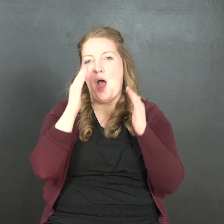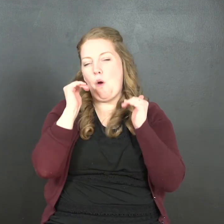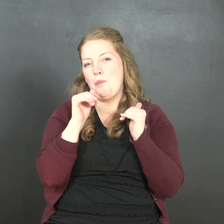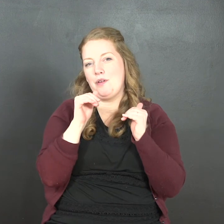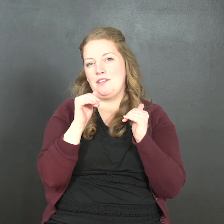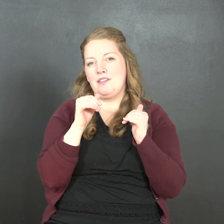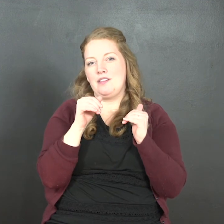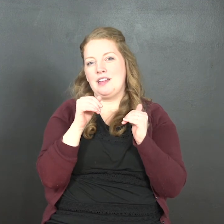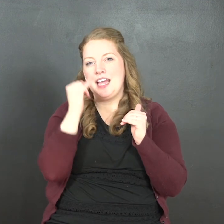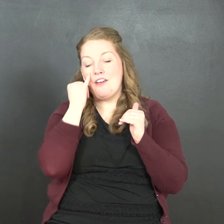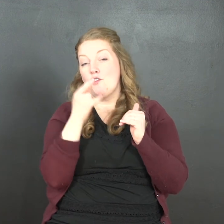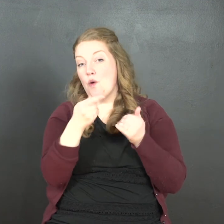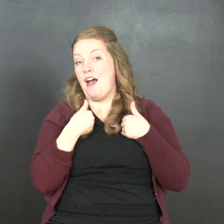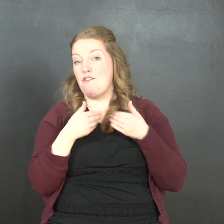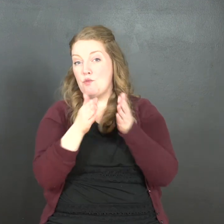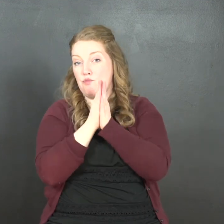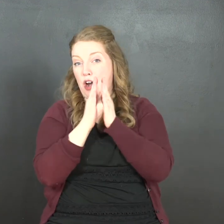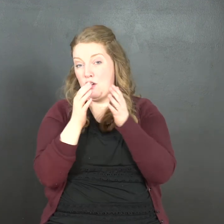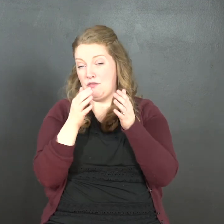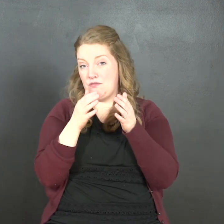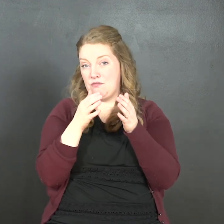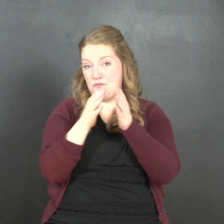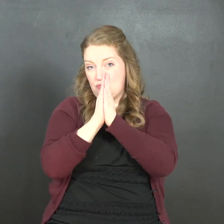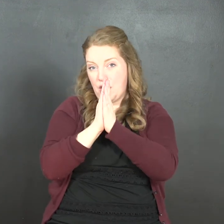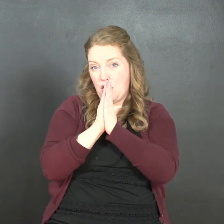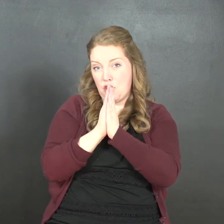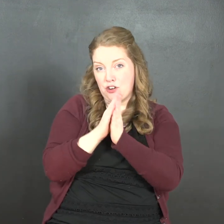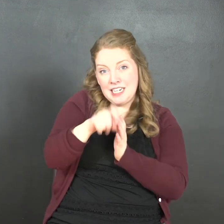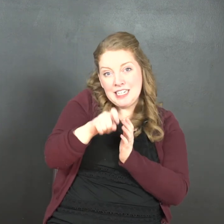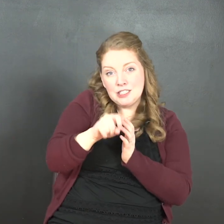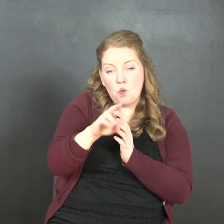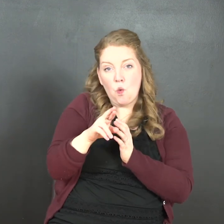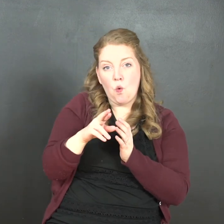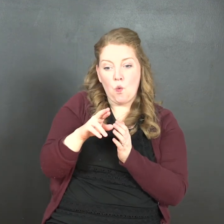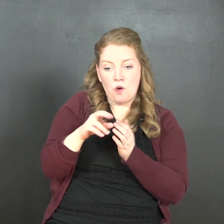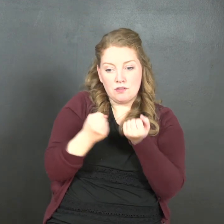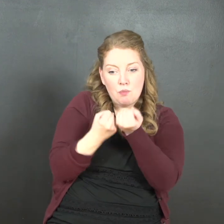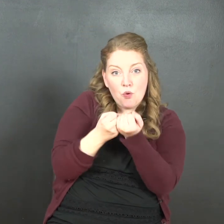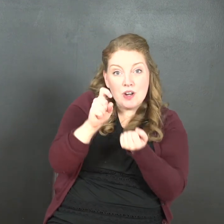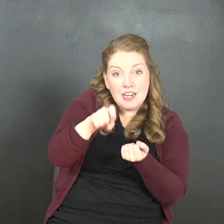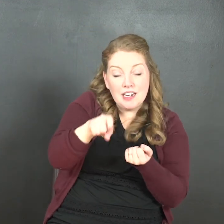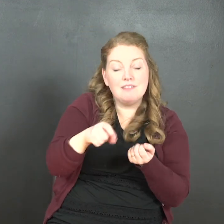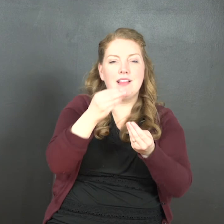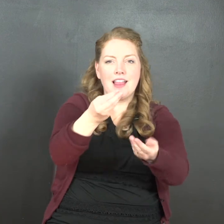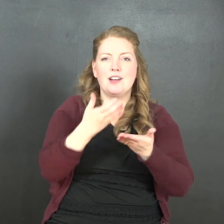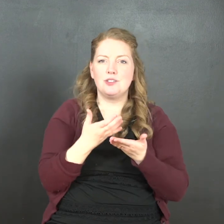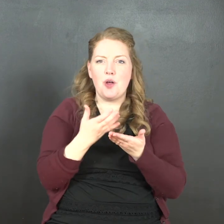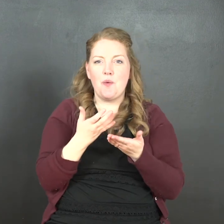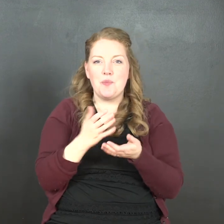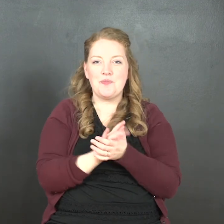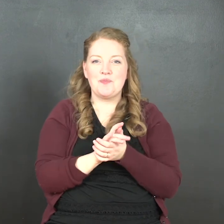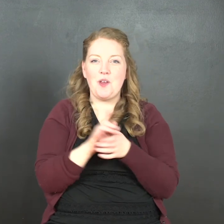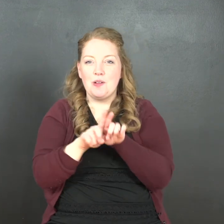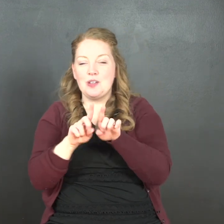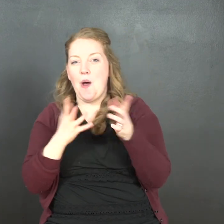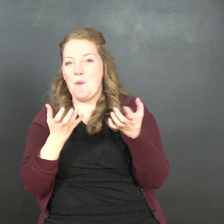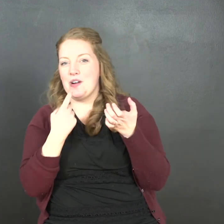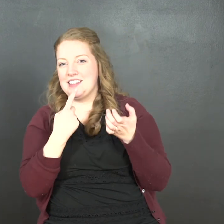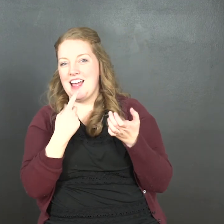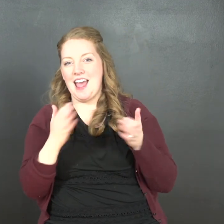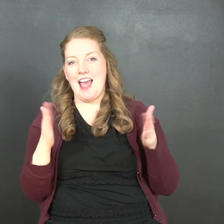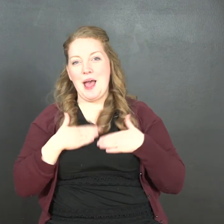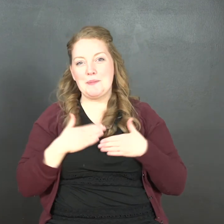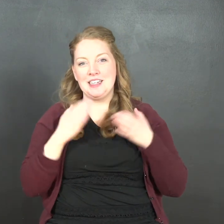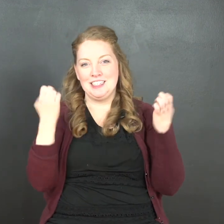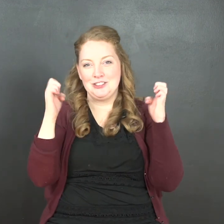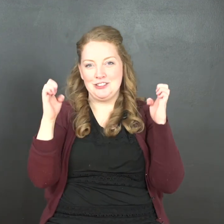just simply close today by saying Happy Easter. It's a time for us to celebrate. It's a time for us to worship. It's a time for us to honor the Lord,